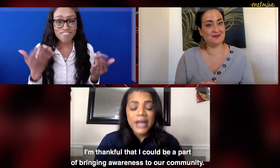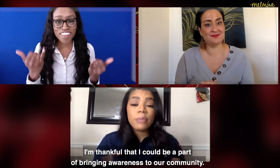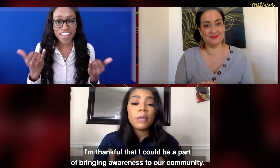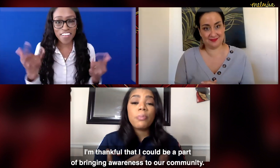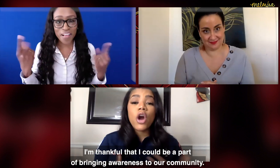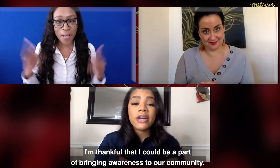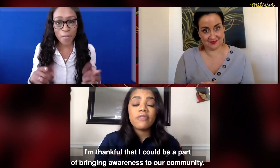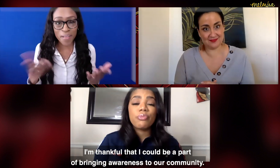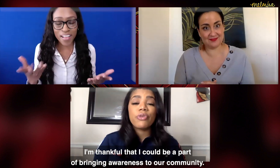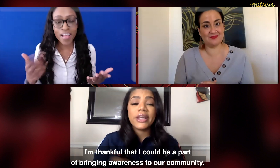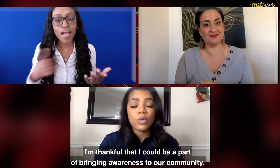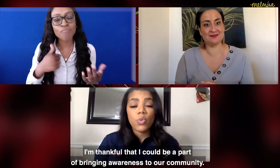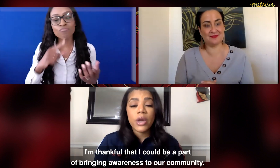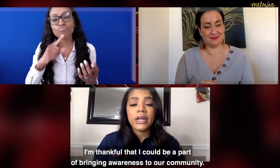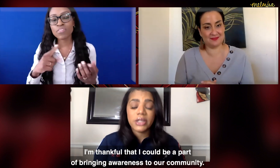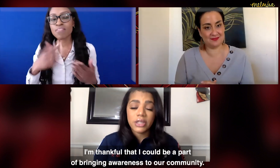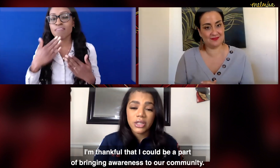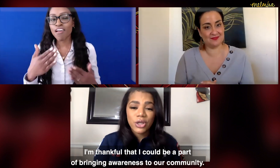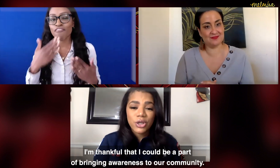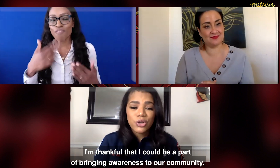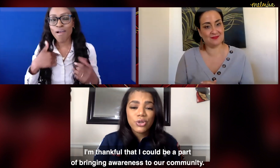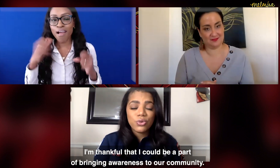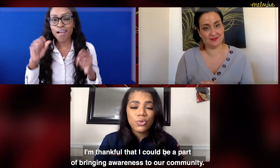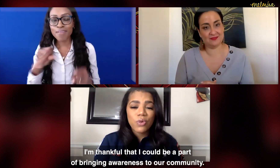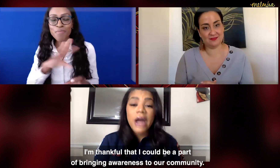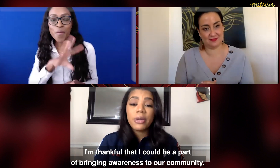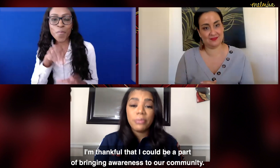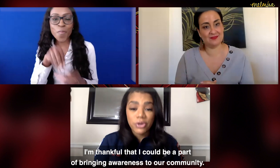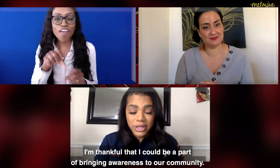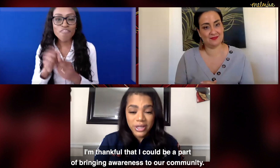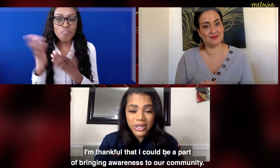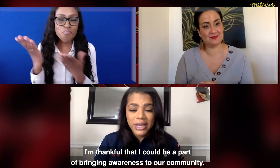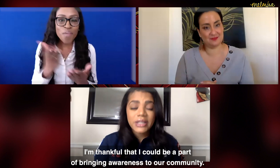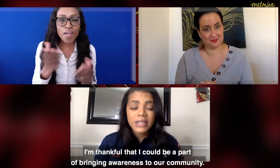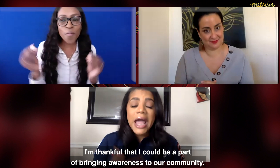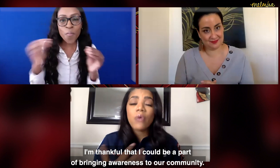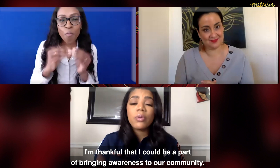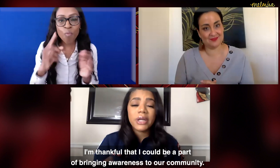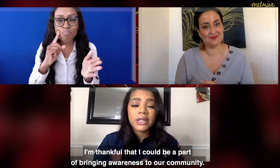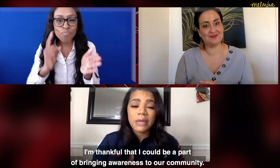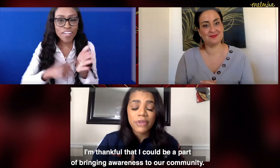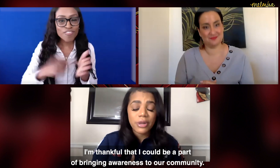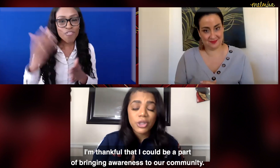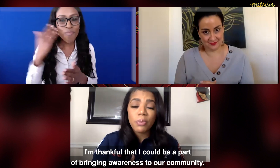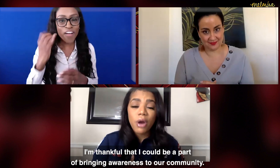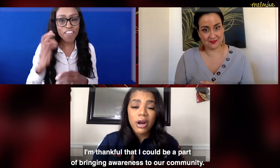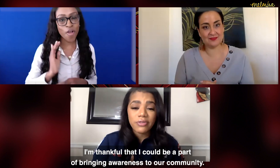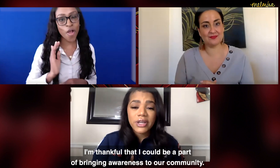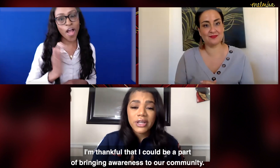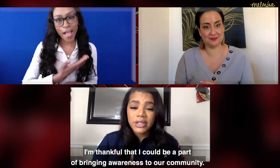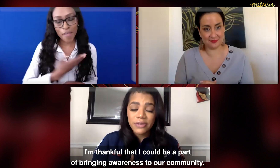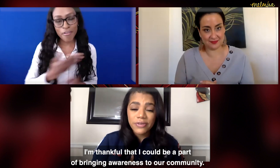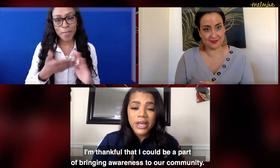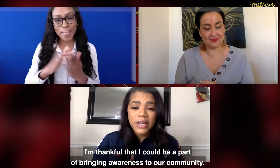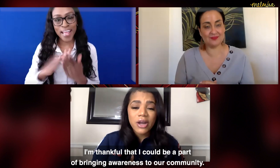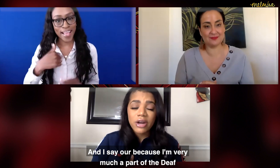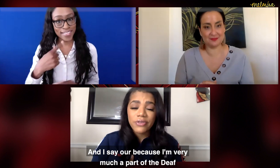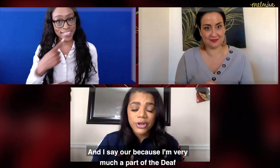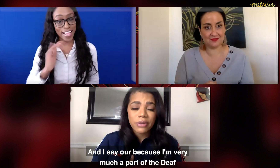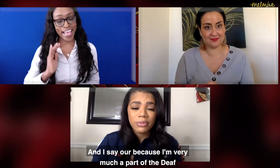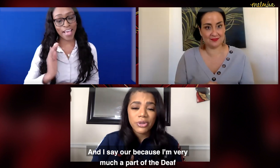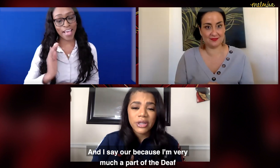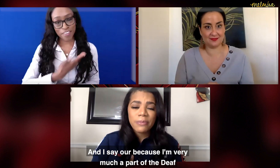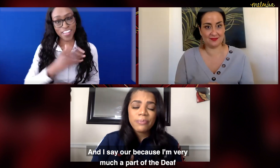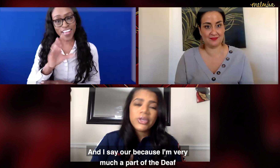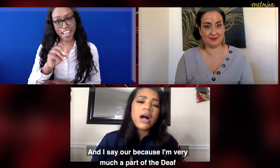that I could be a part of bringing awareness to our community. And I say our because I'm very much a part of the deaf and hard of